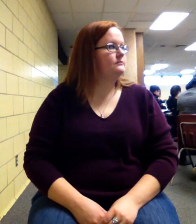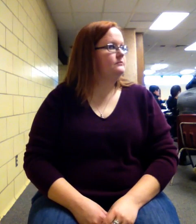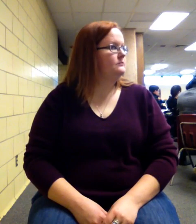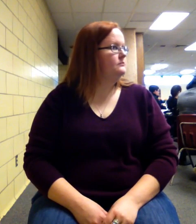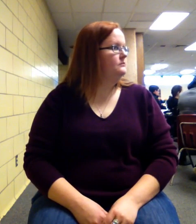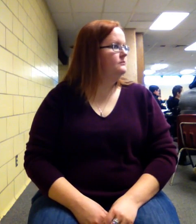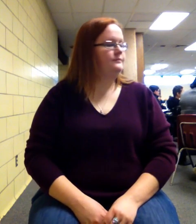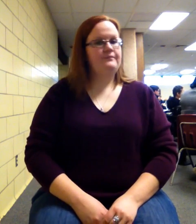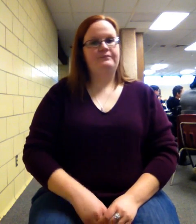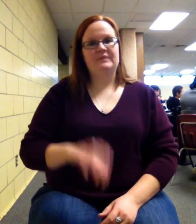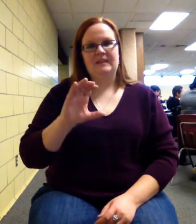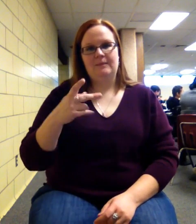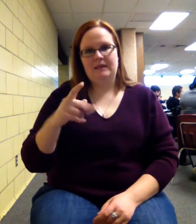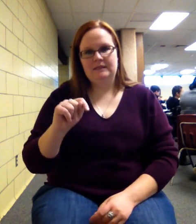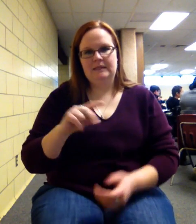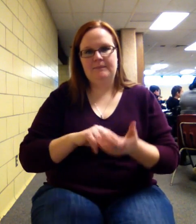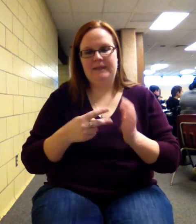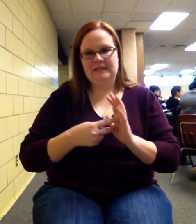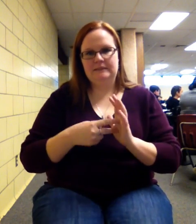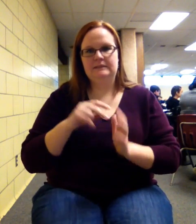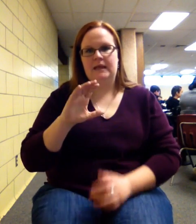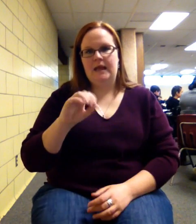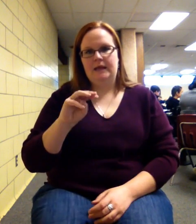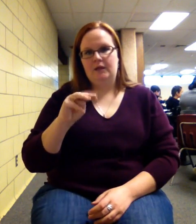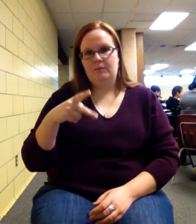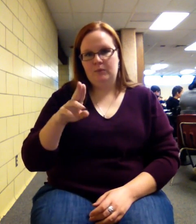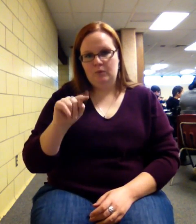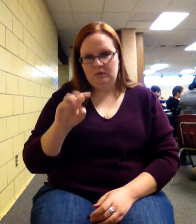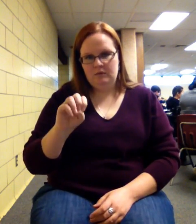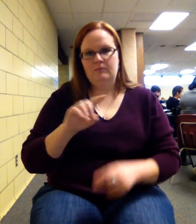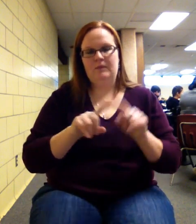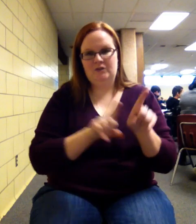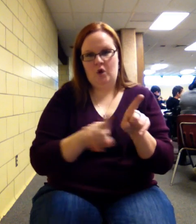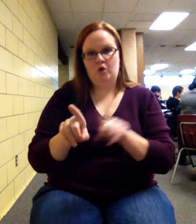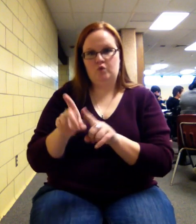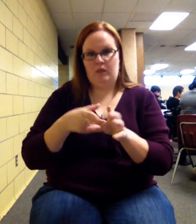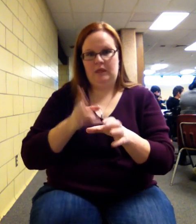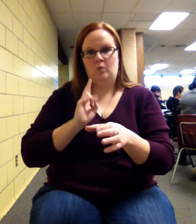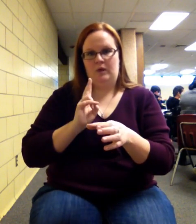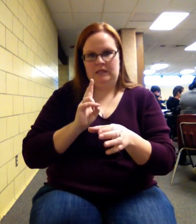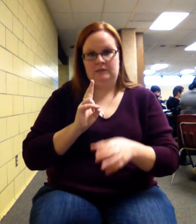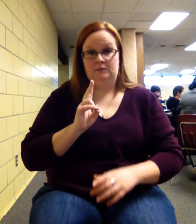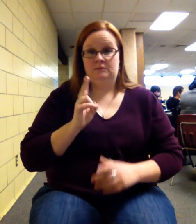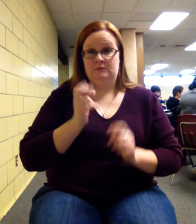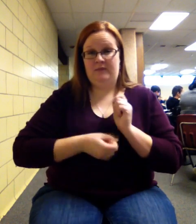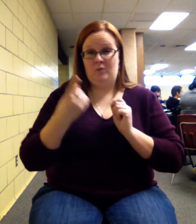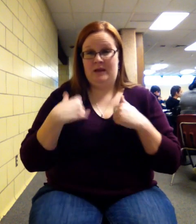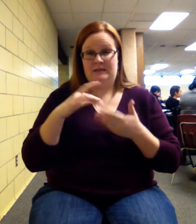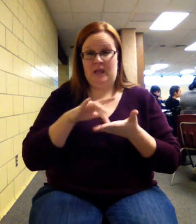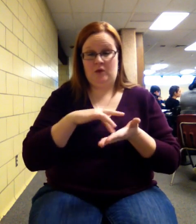CPT means compute, but it's also the quit button. So does everybody have their calculator so that we're all kind